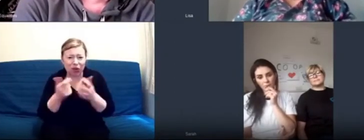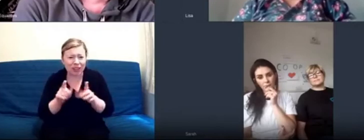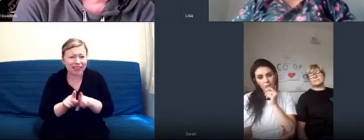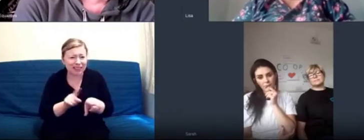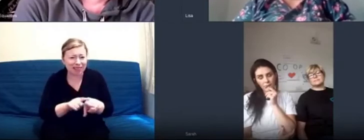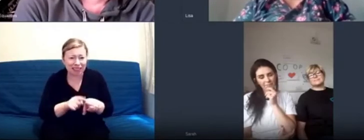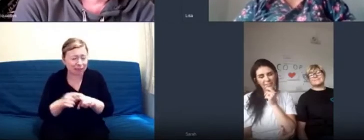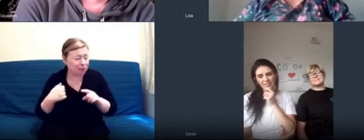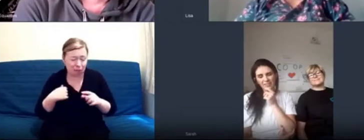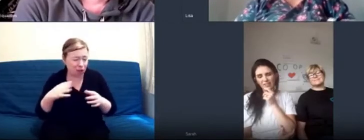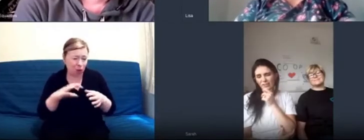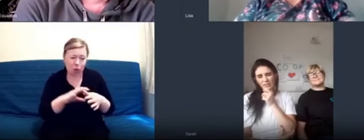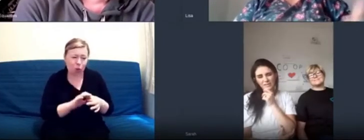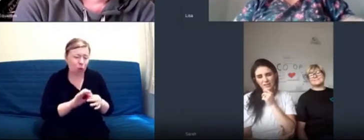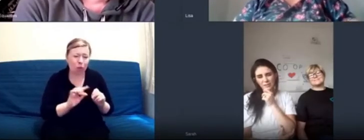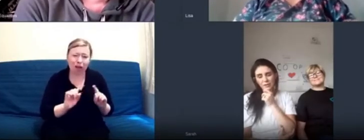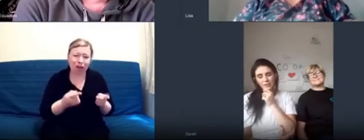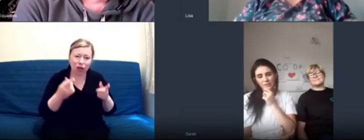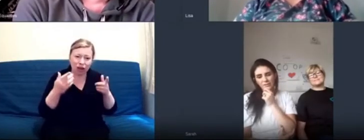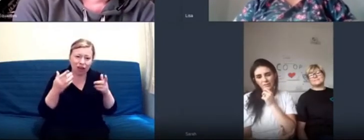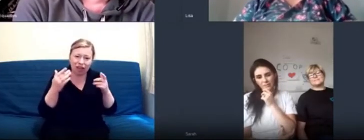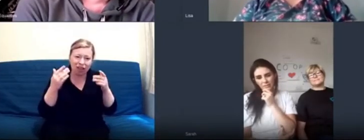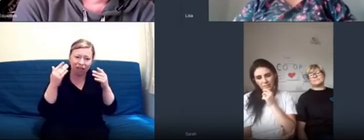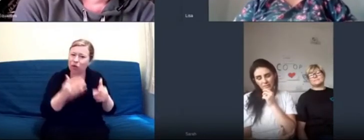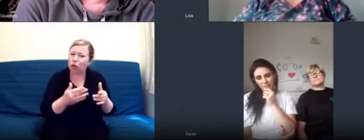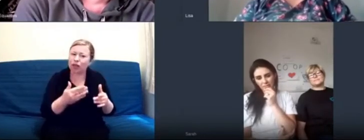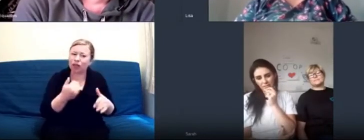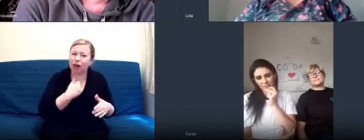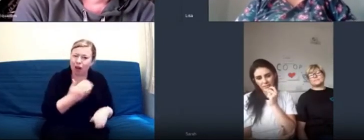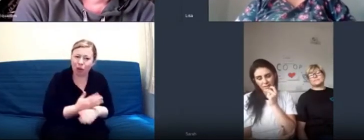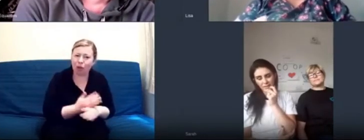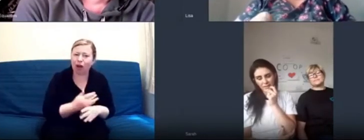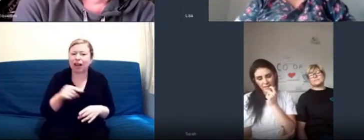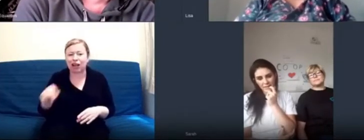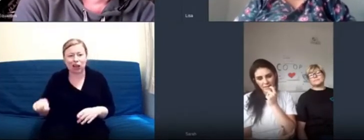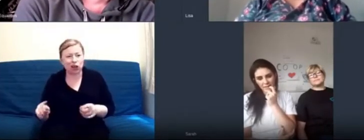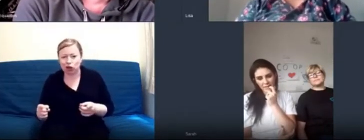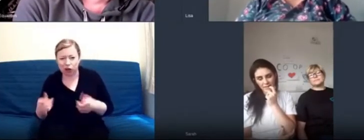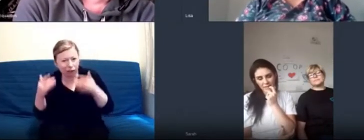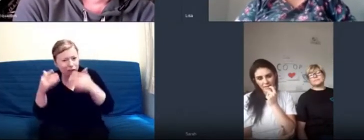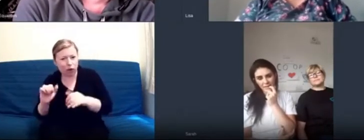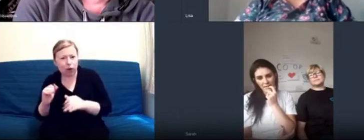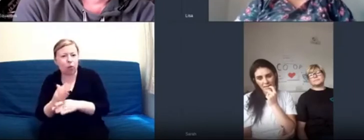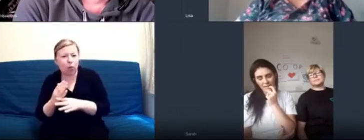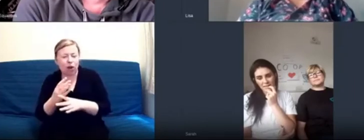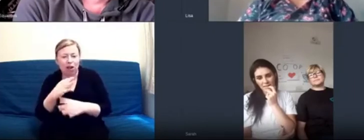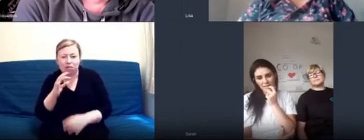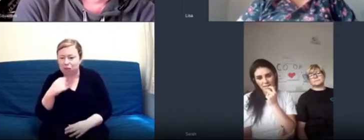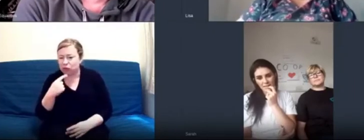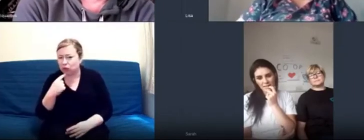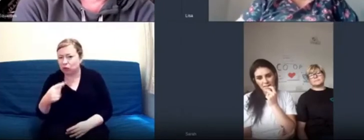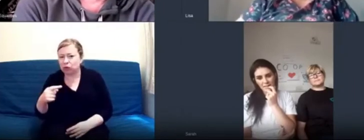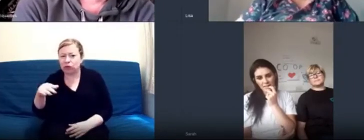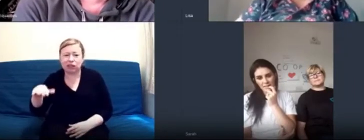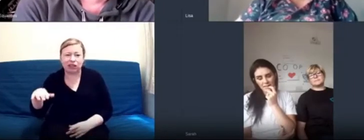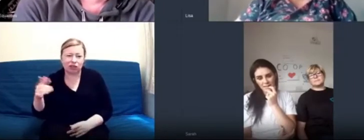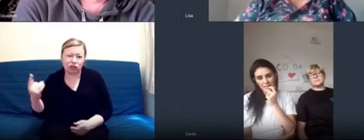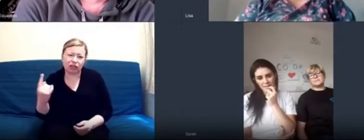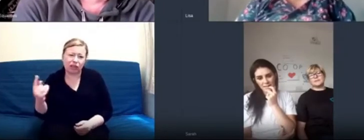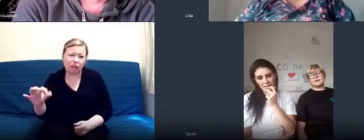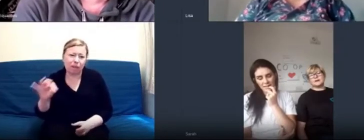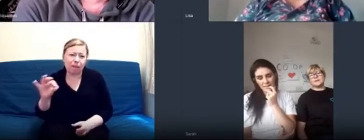couldn't focus at home. So I understood. So I just made him pick the subjects that he was,